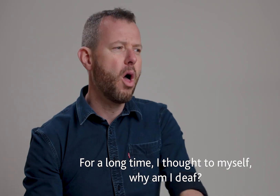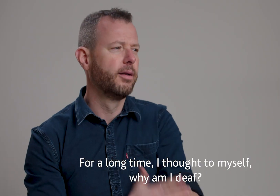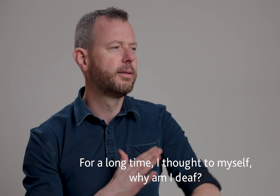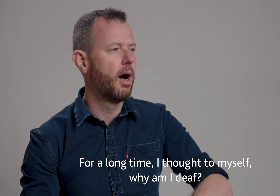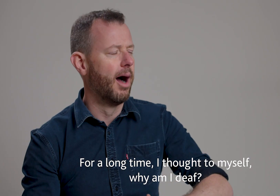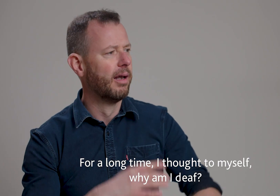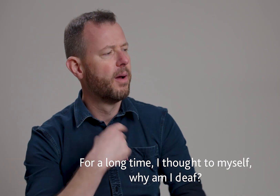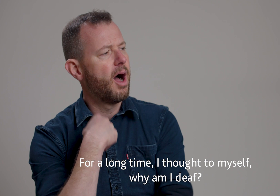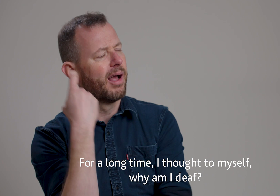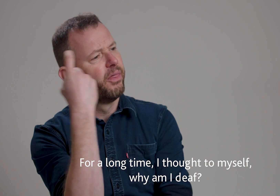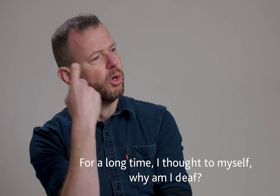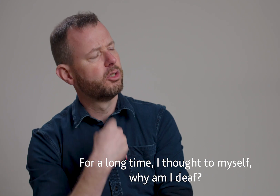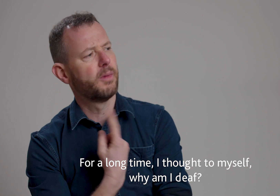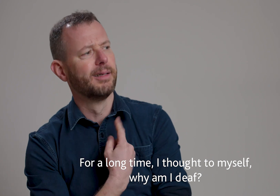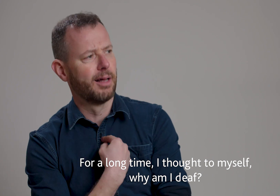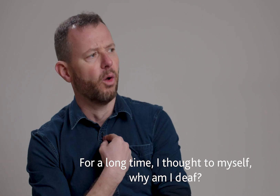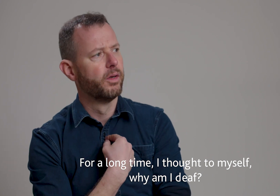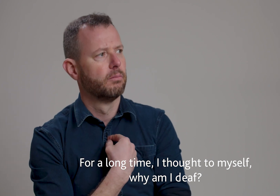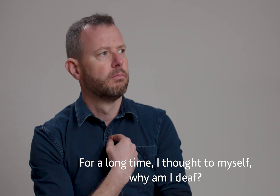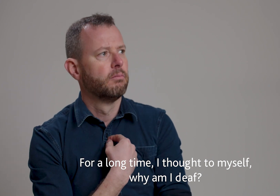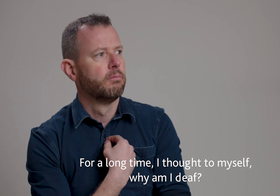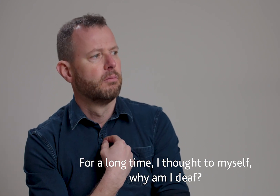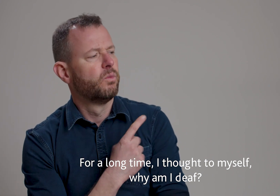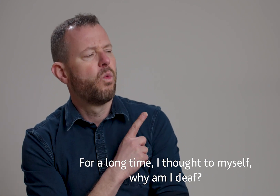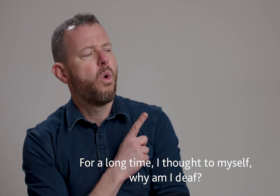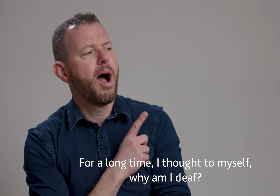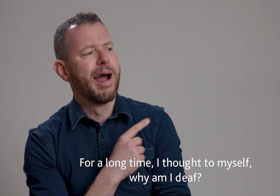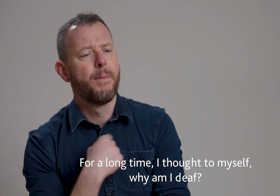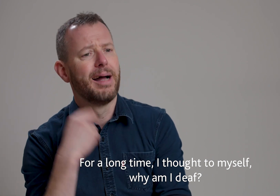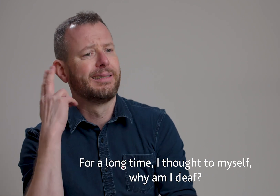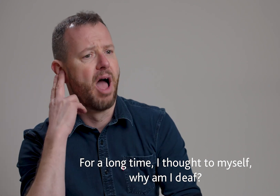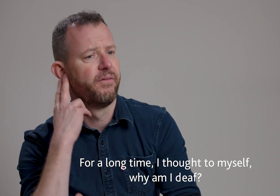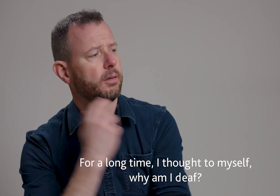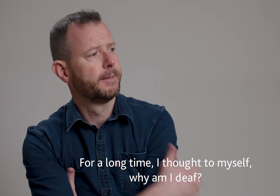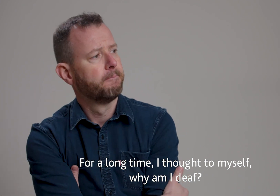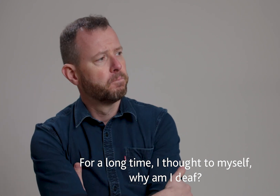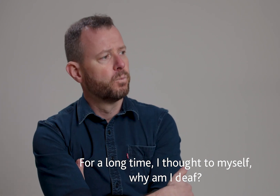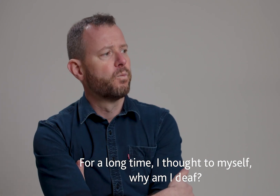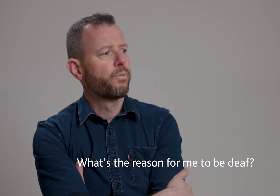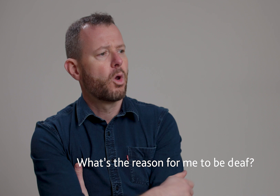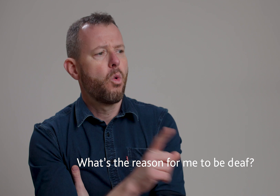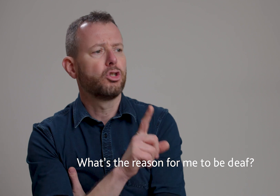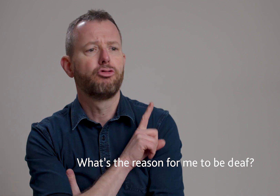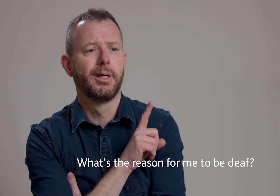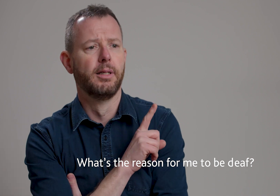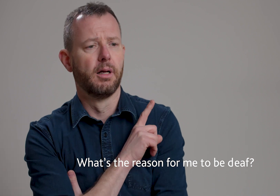long time, I thought to myself, why am I deaf? What's the reason